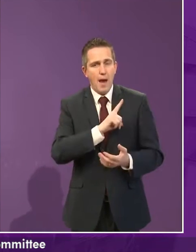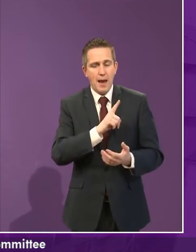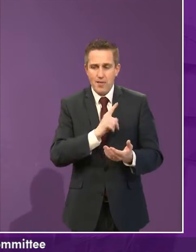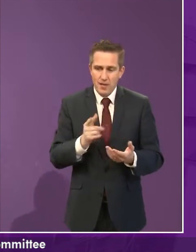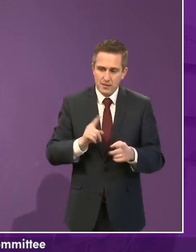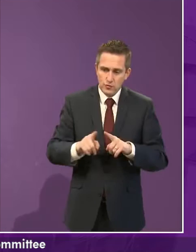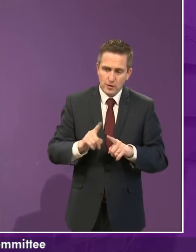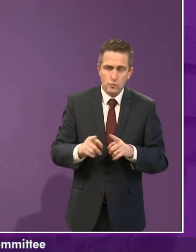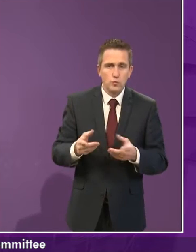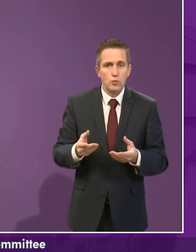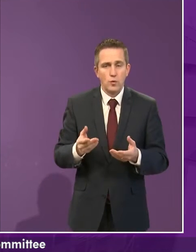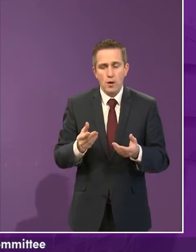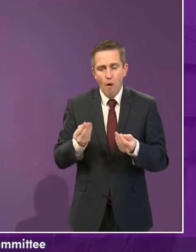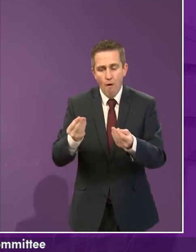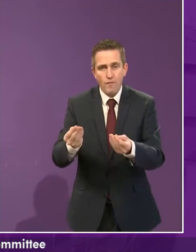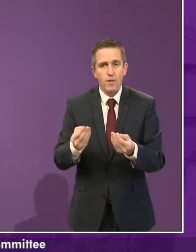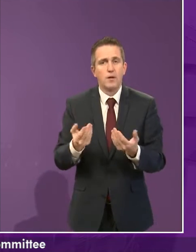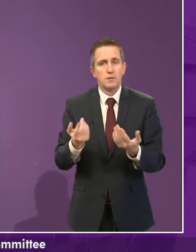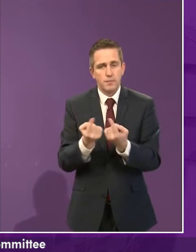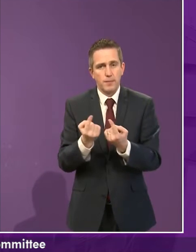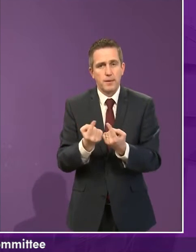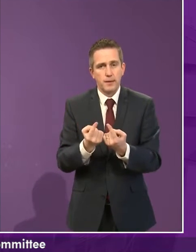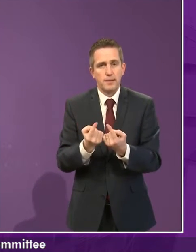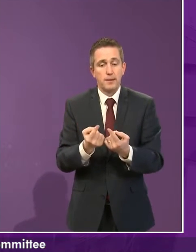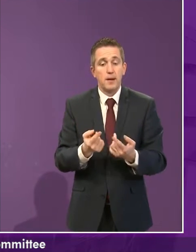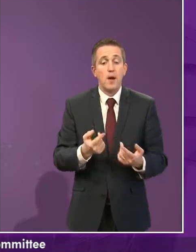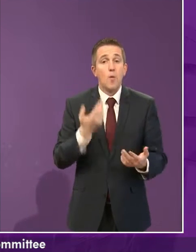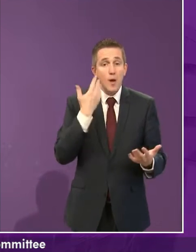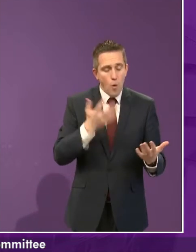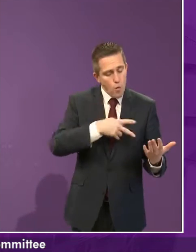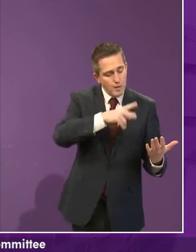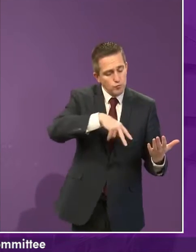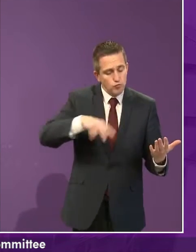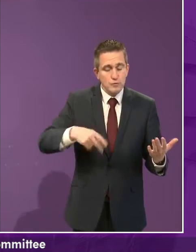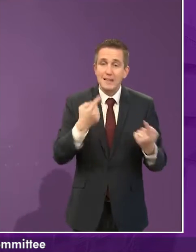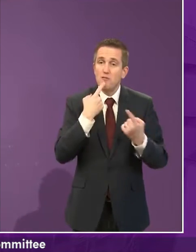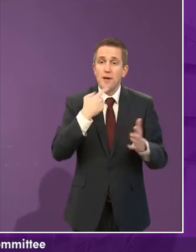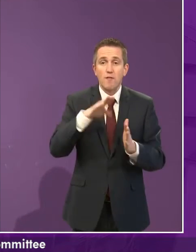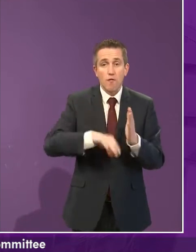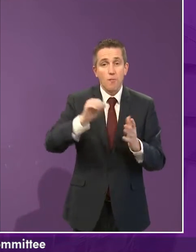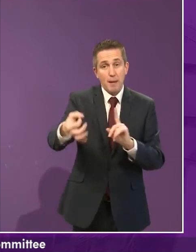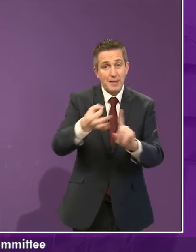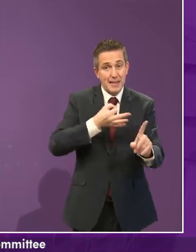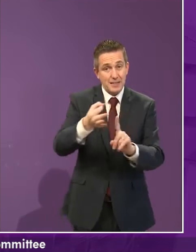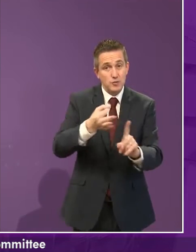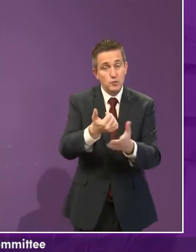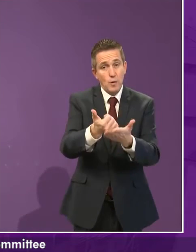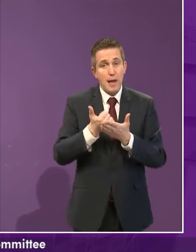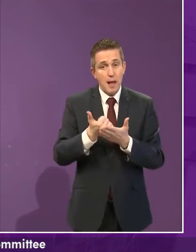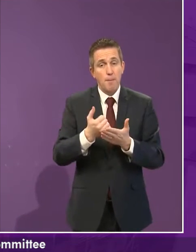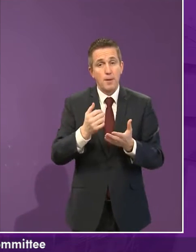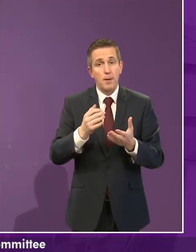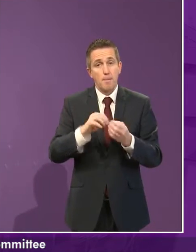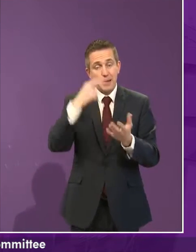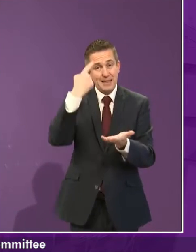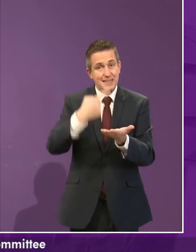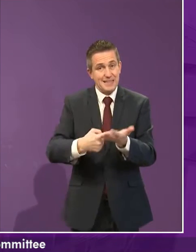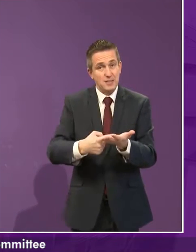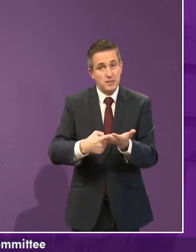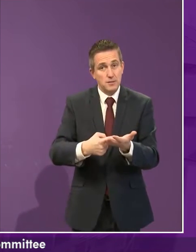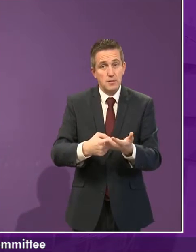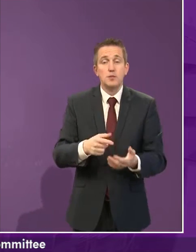Generally, we'll use the information in the application to allow us to make that decision. So we are reliant on